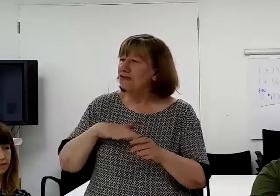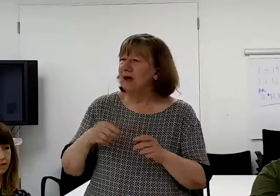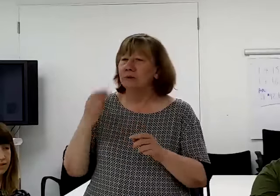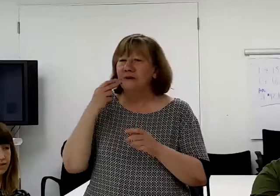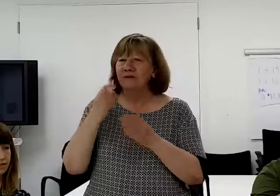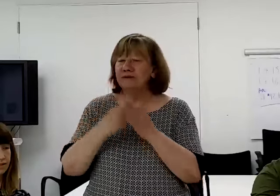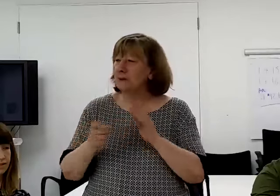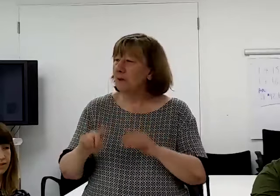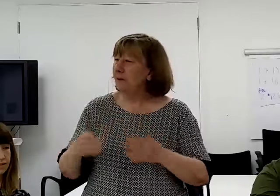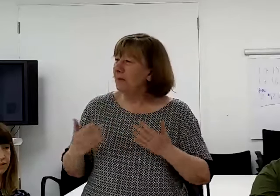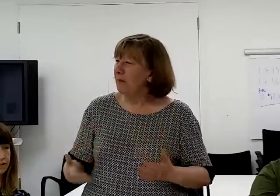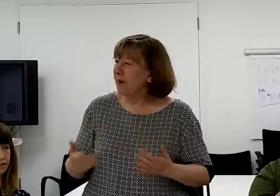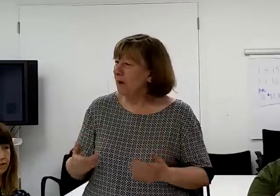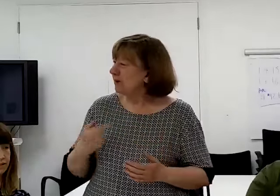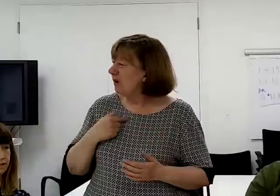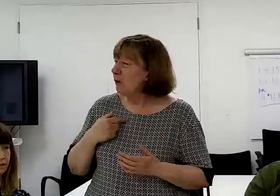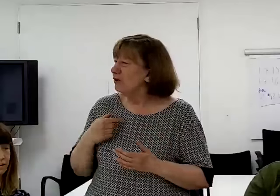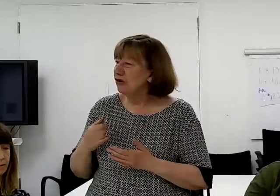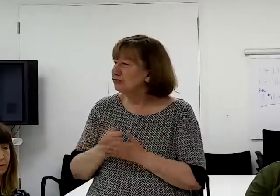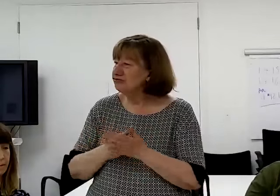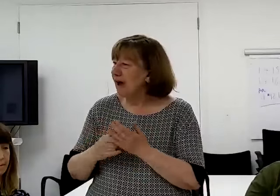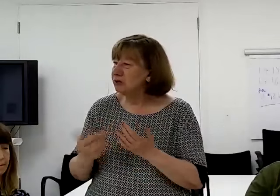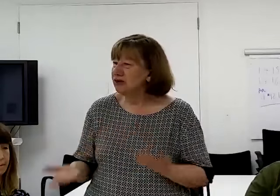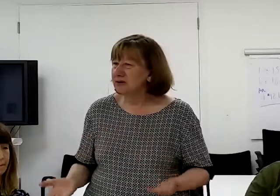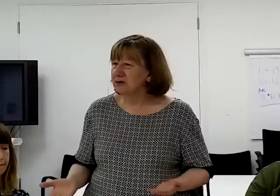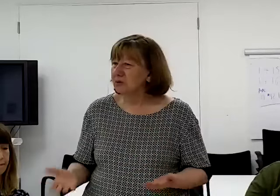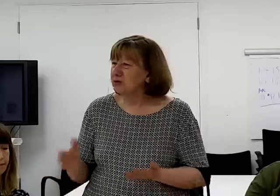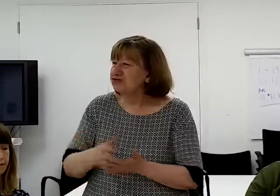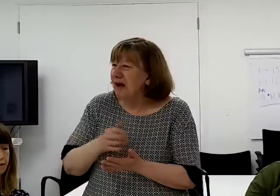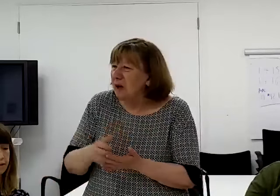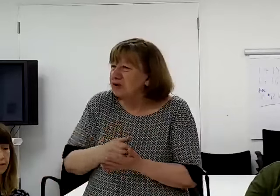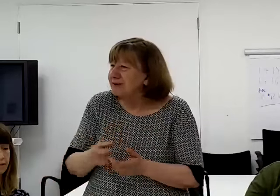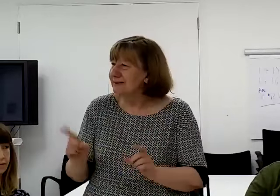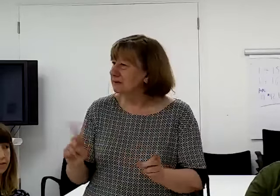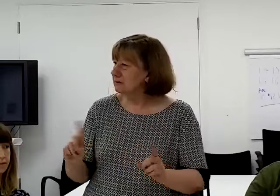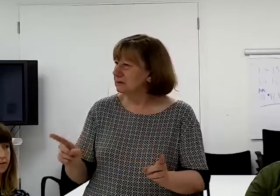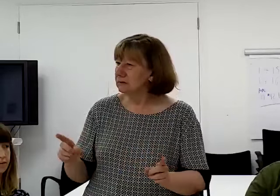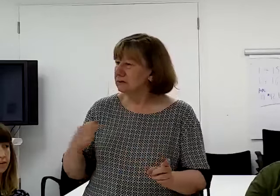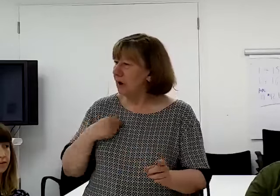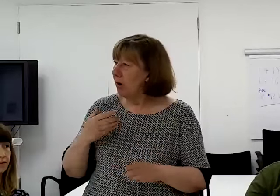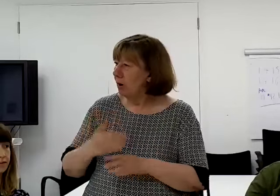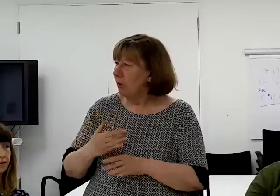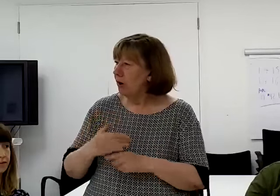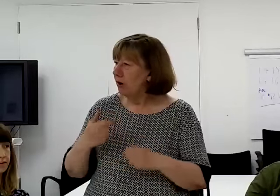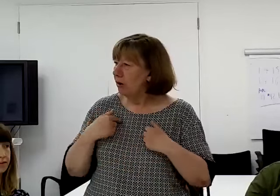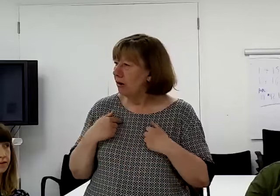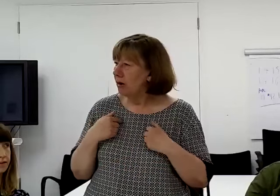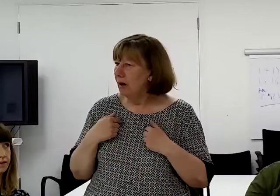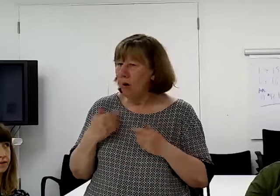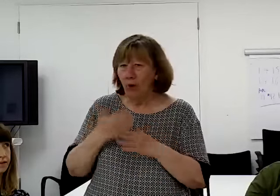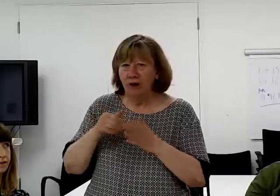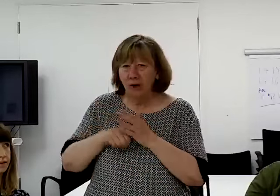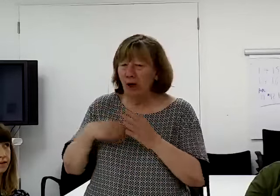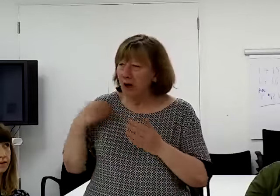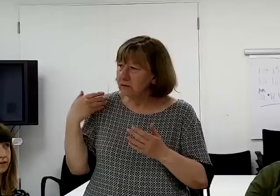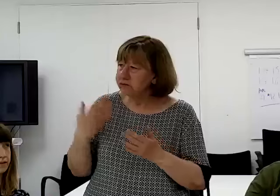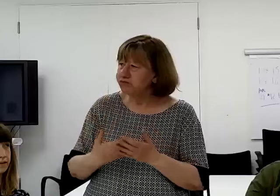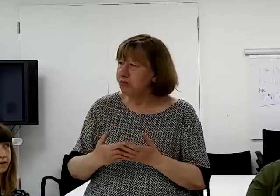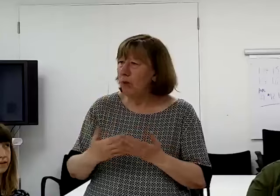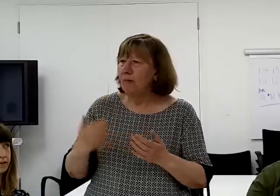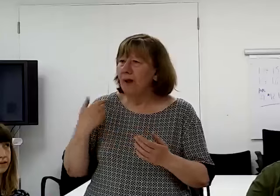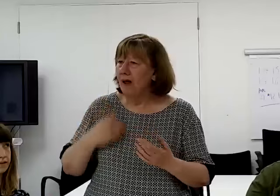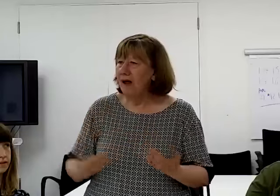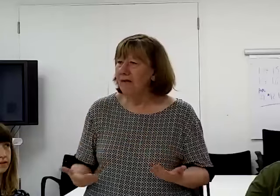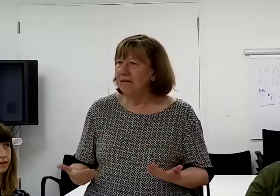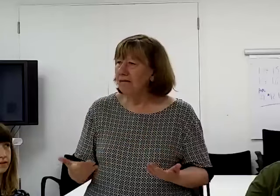We need to challenge the language around deaf and disabled people at the moment. We're not scroungers. I work.